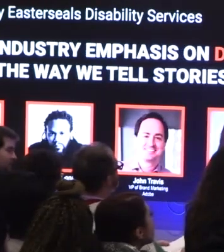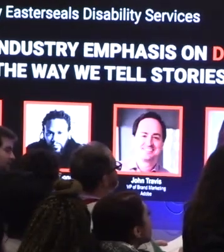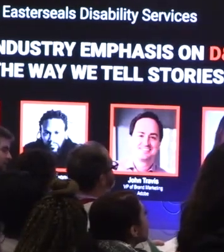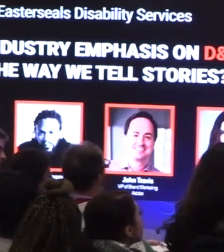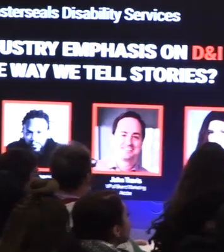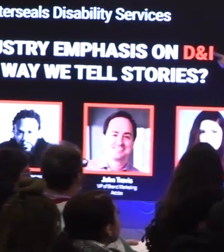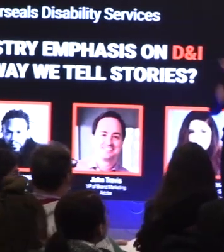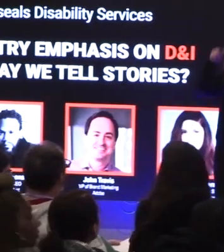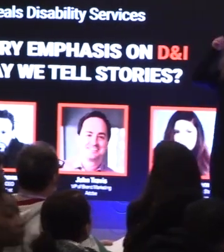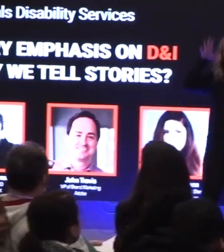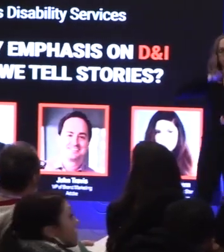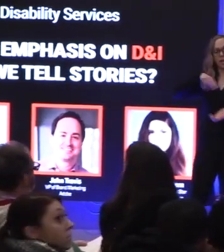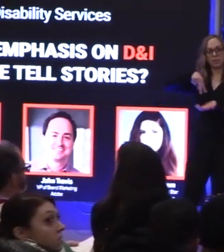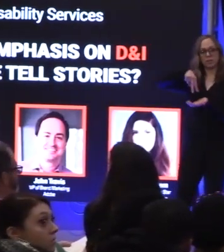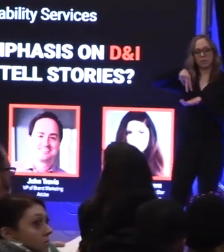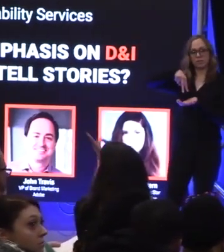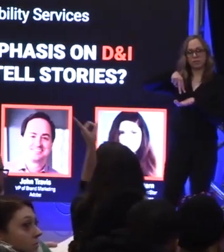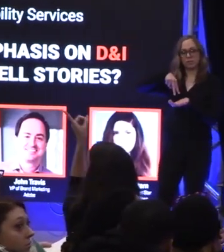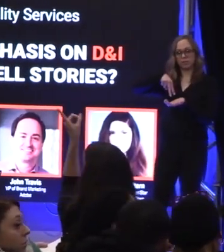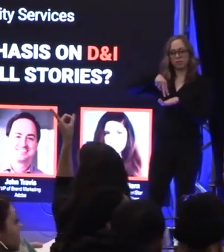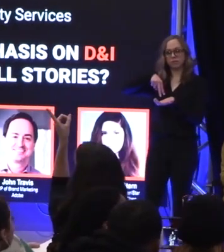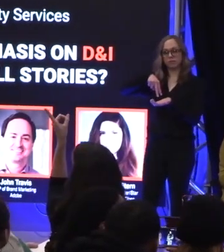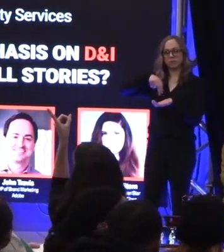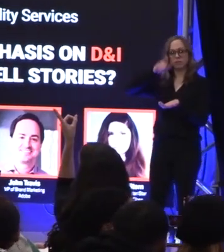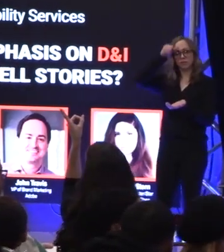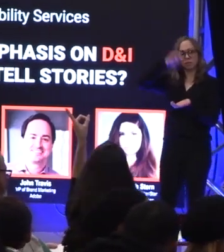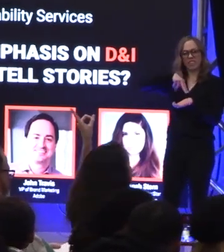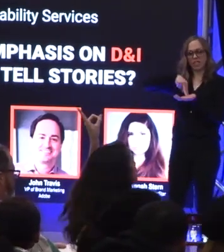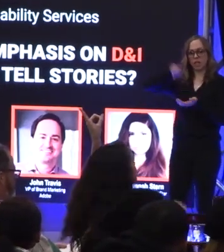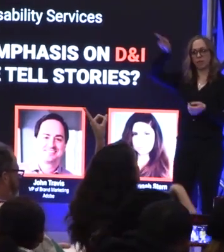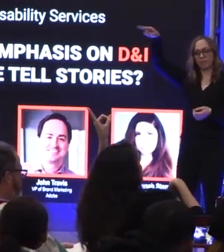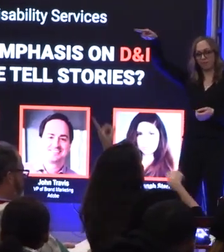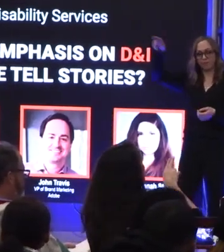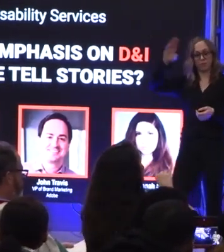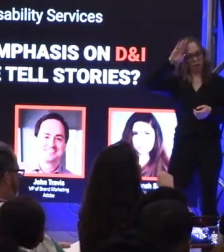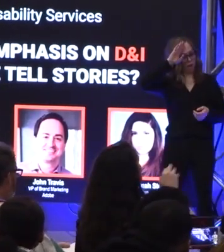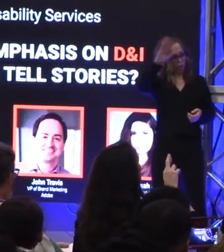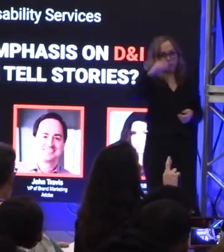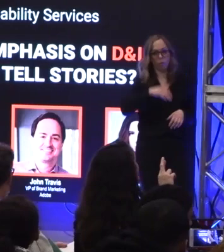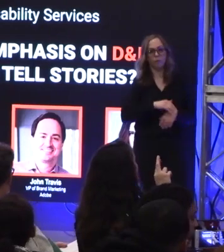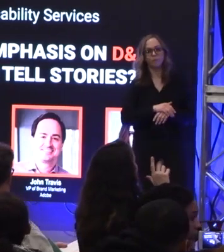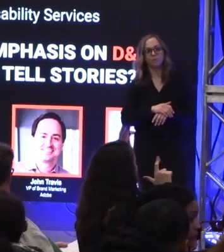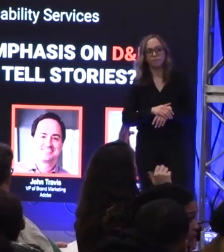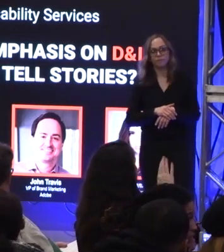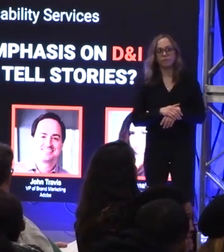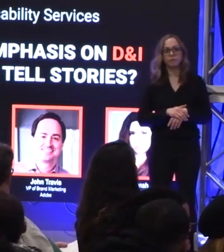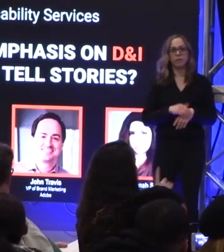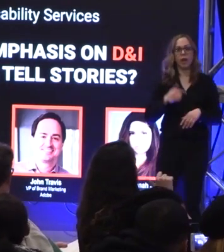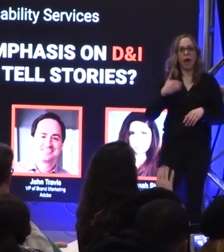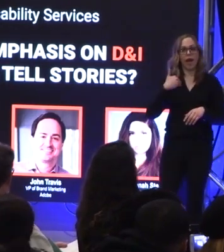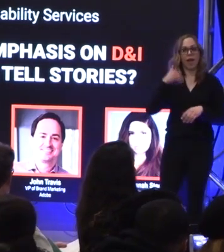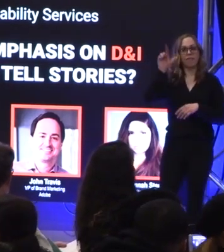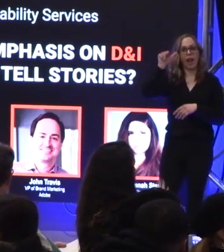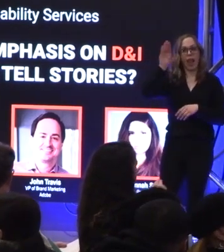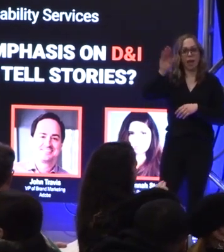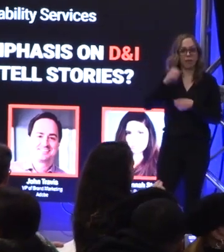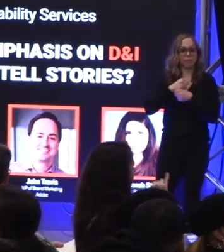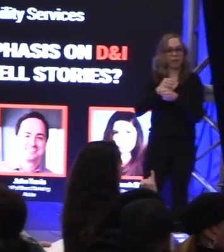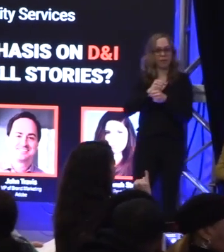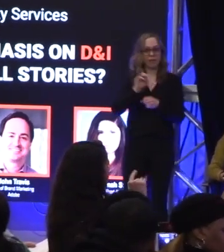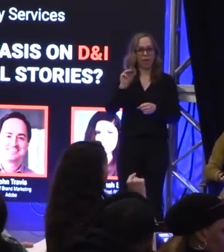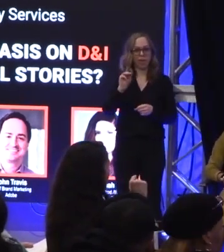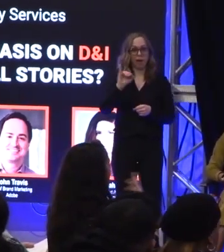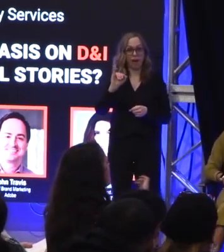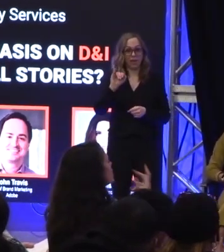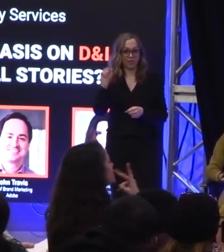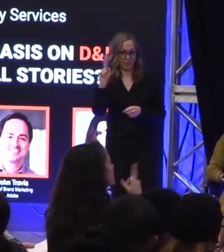Hi, Sultan Shroof here with the Quasar Lab, a hacked lab that was created at MIT. I wanted to